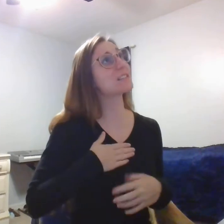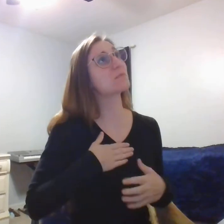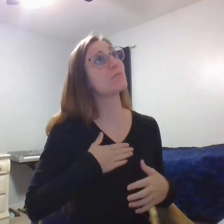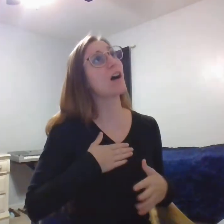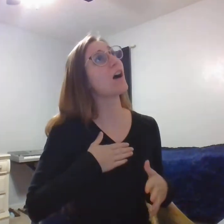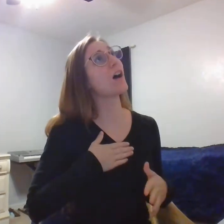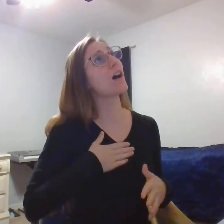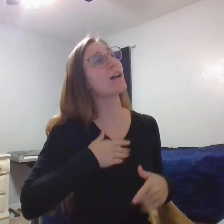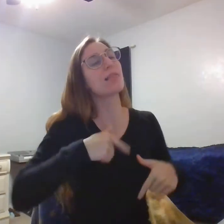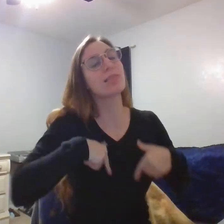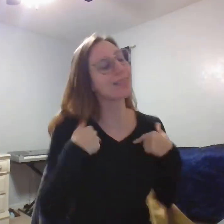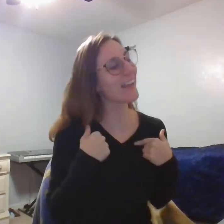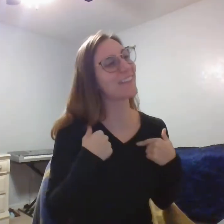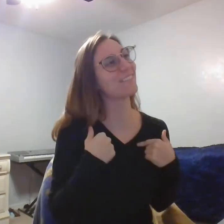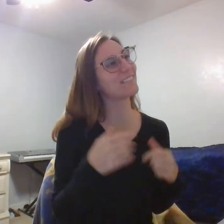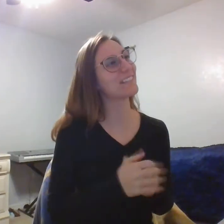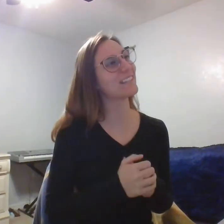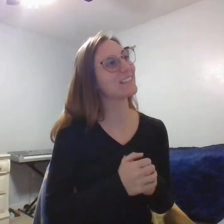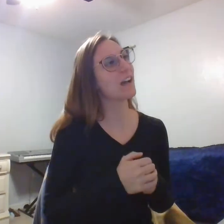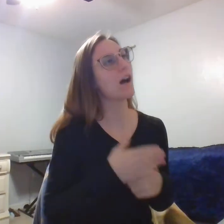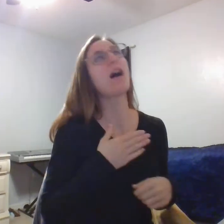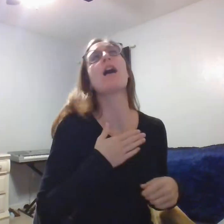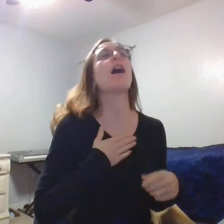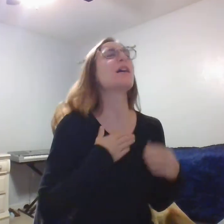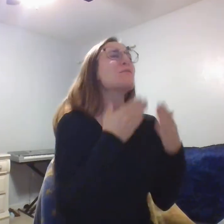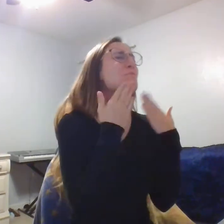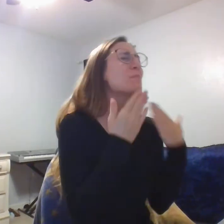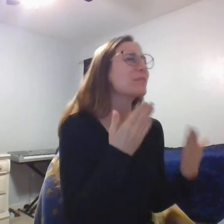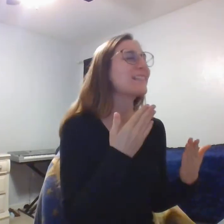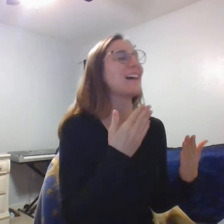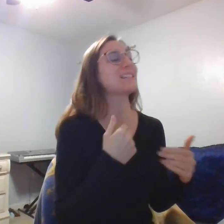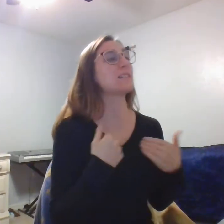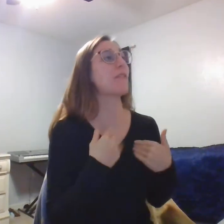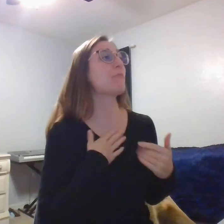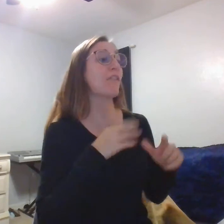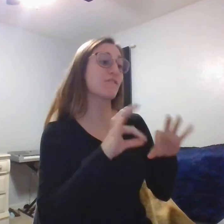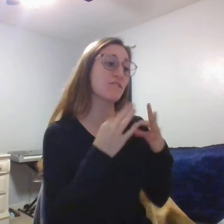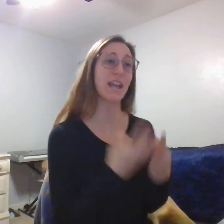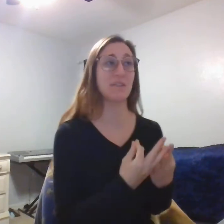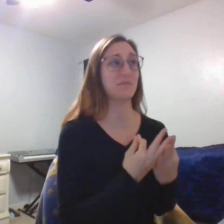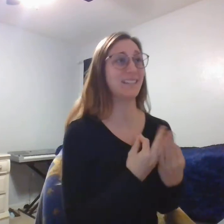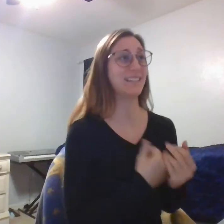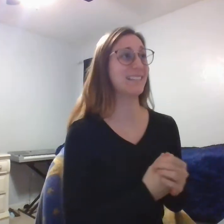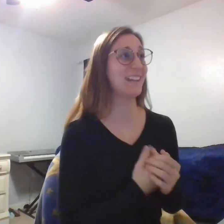I'm so blessed to have my family back in my life. And I woke up sober today, so I'm doing great.